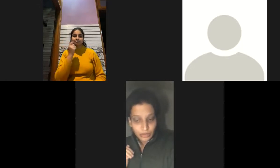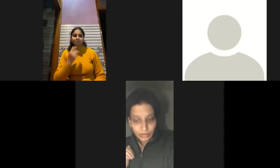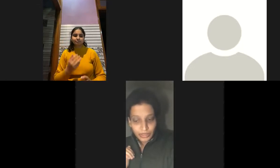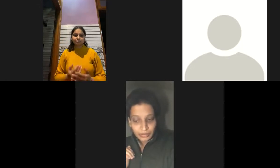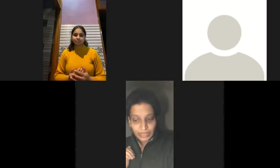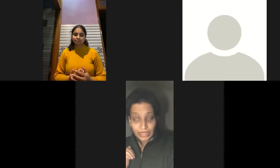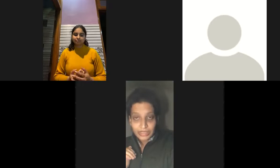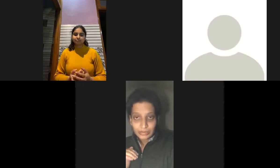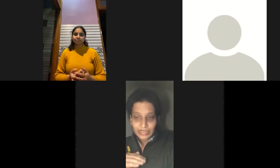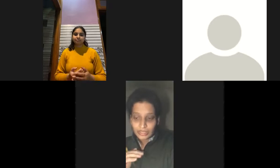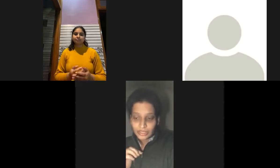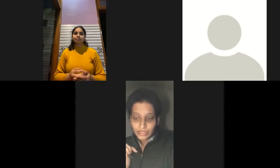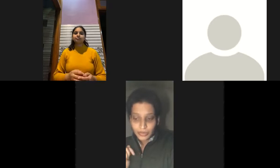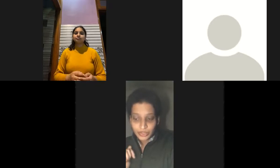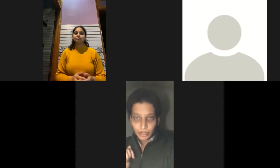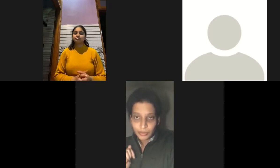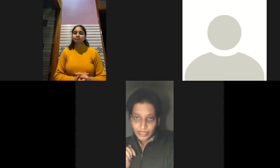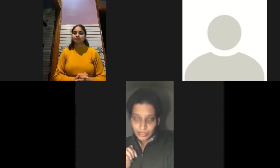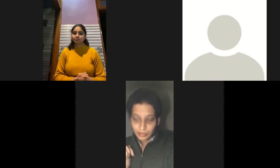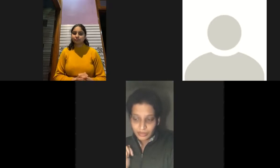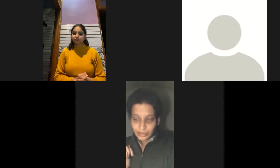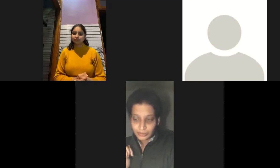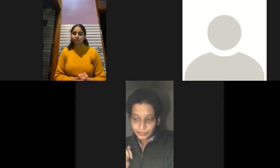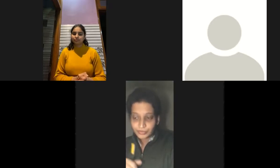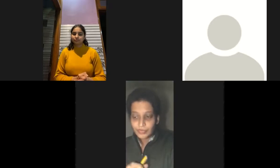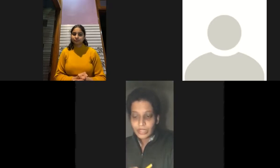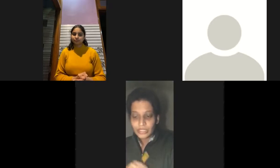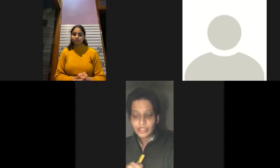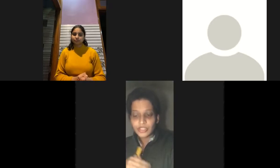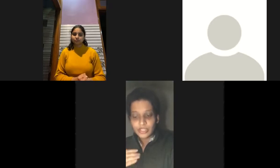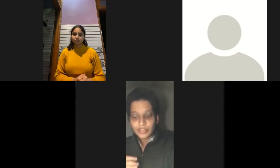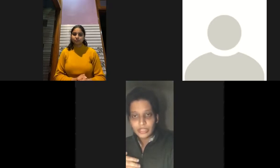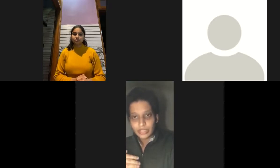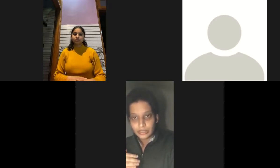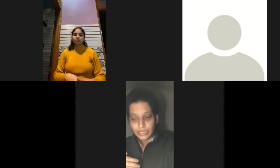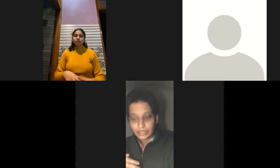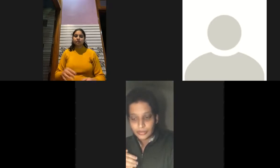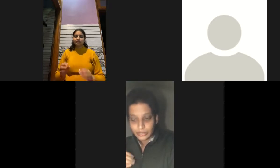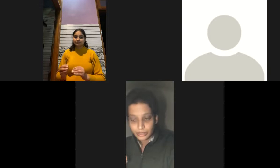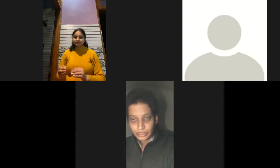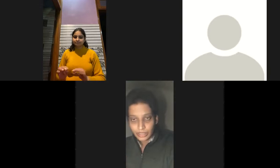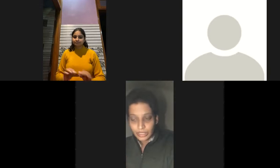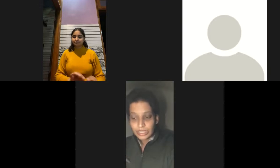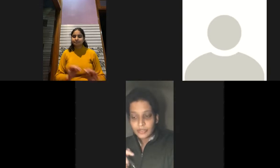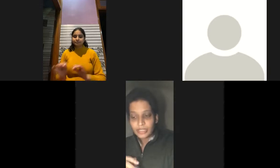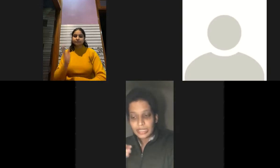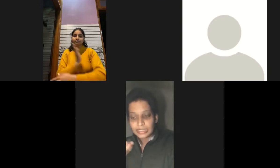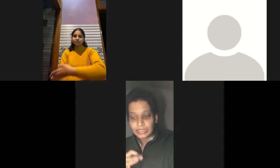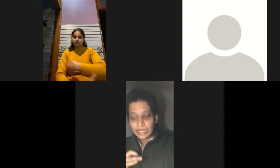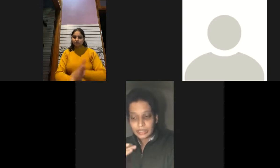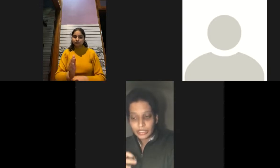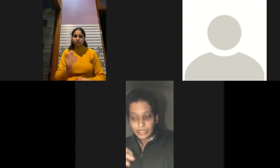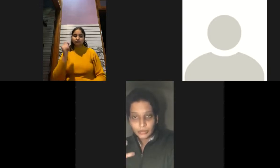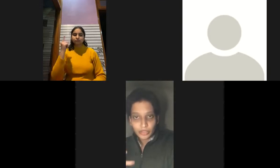their visual impairment grant them any celestial wisdom or predictive powers. There was a shift in the understanding of disability from the